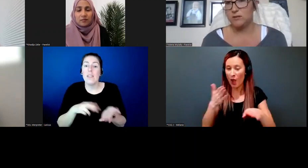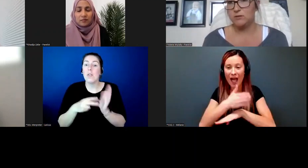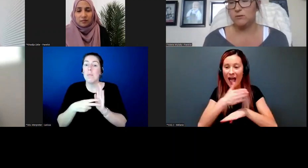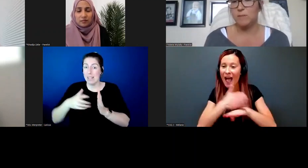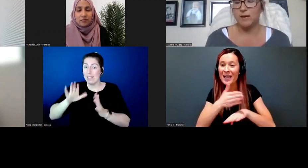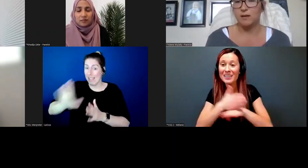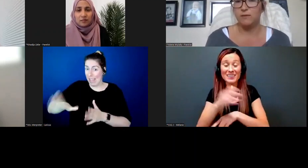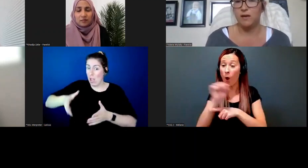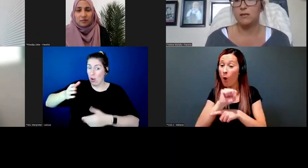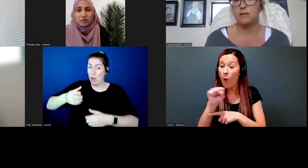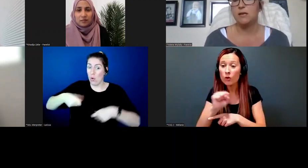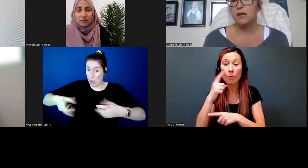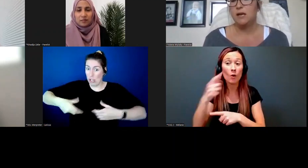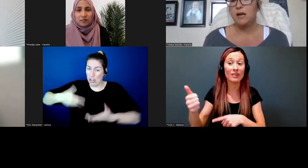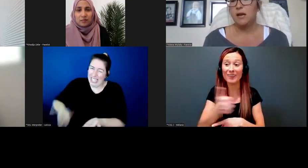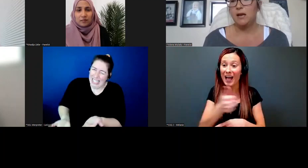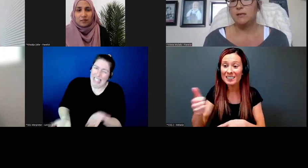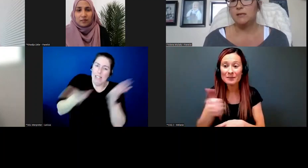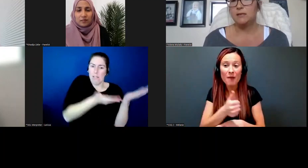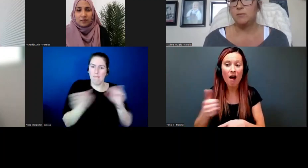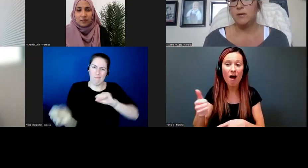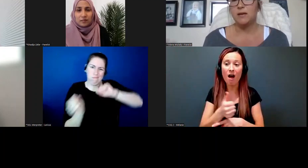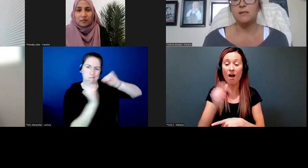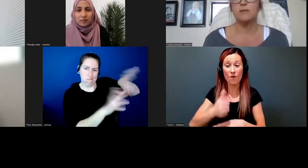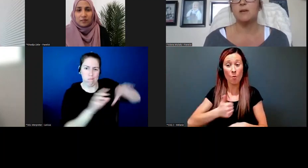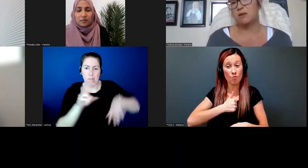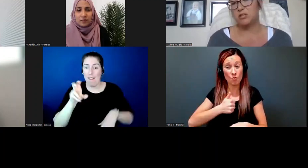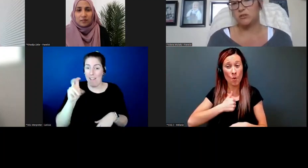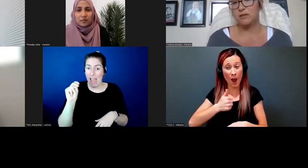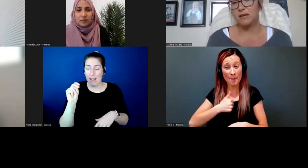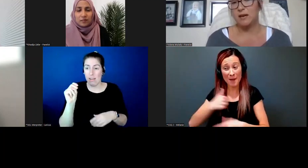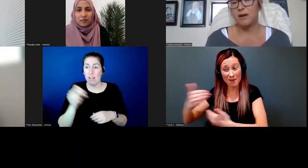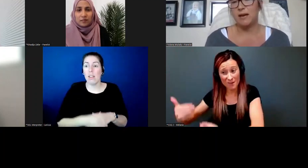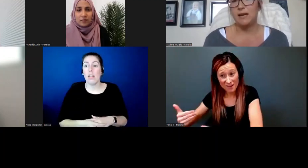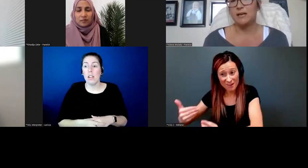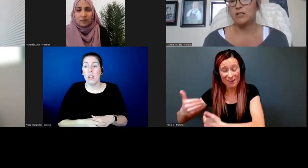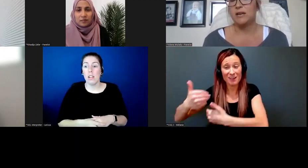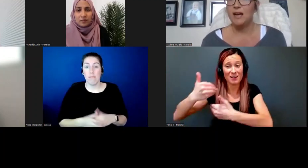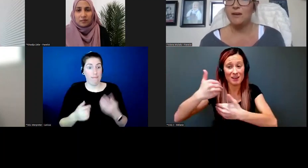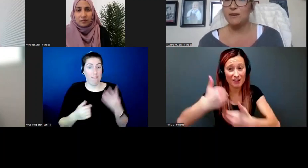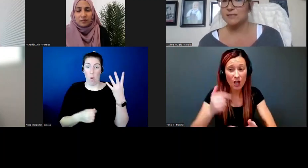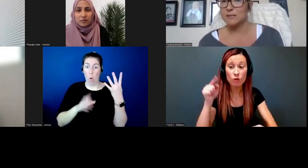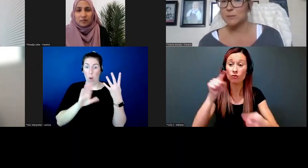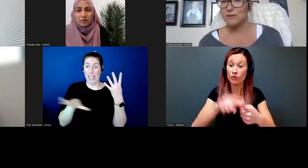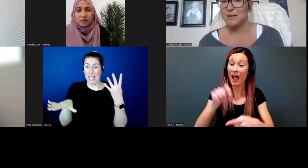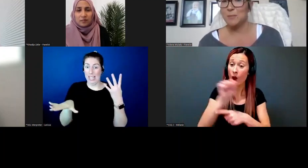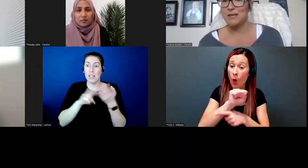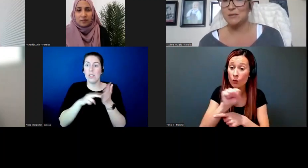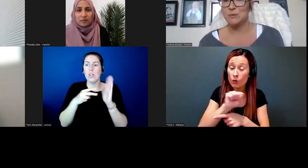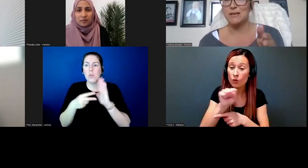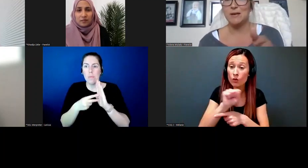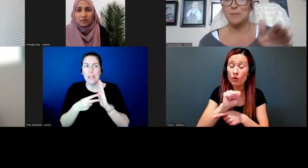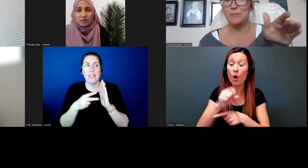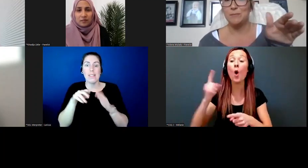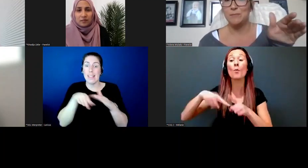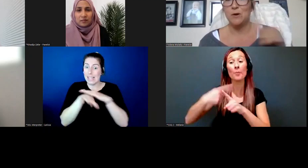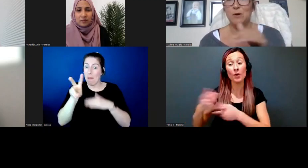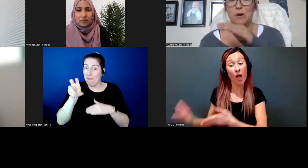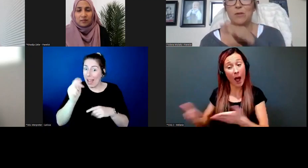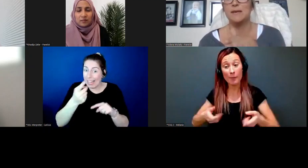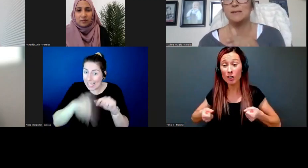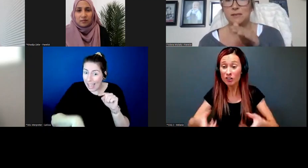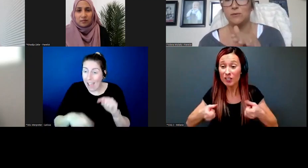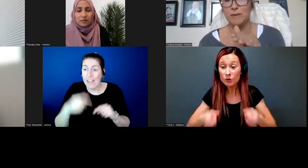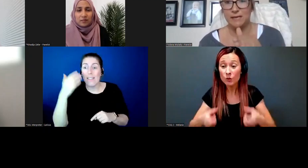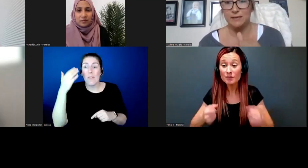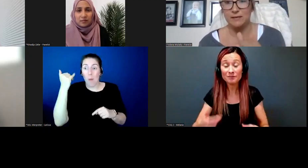wheelchair into the back of the van. And because of the amount of children I have, I can't actually have an accessible van because it will take up